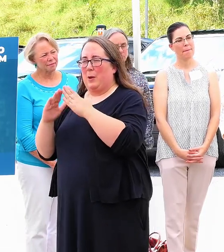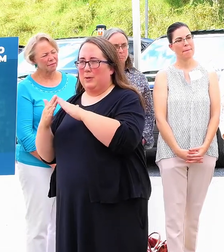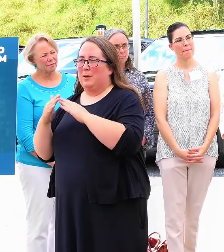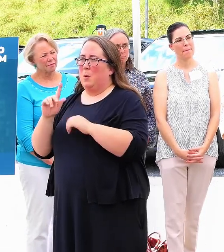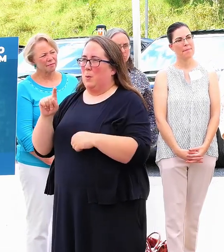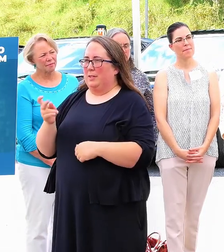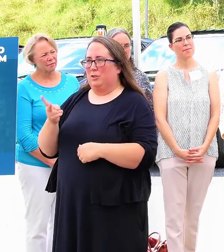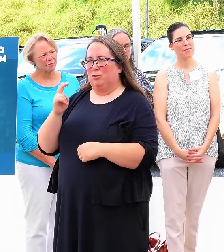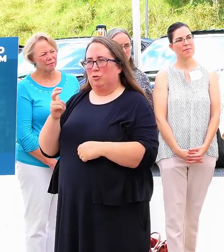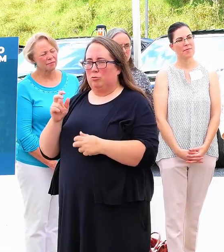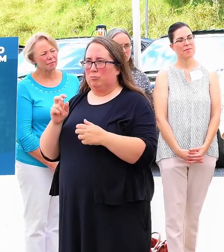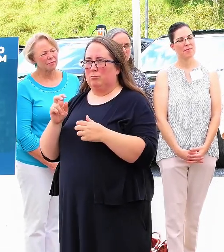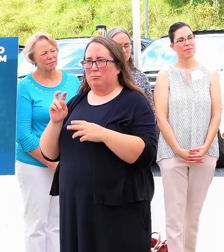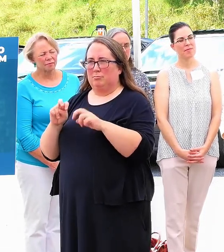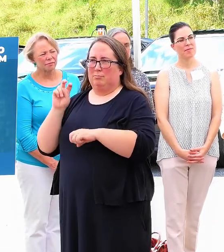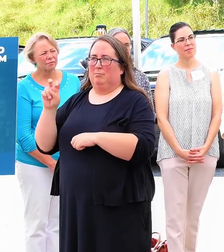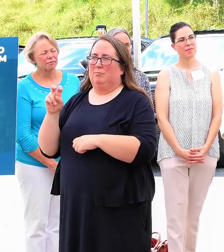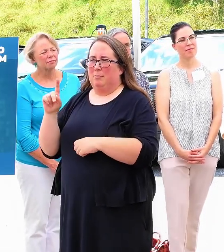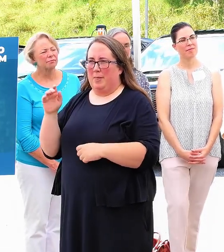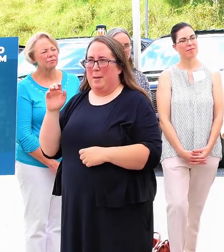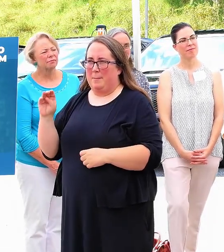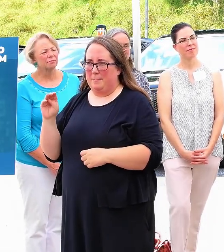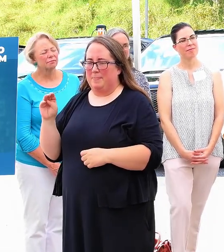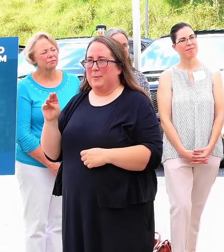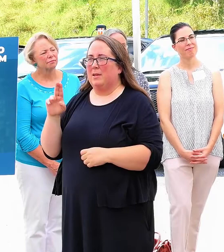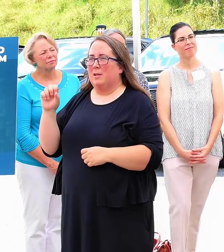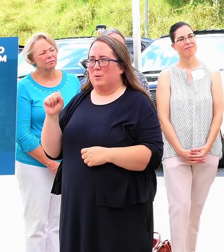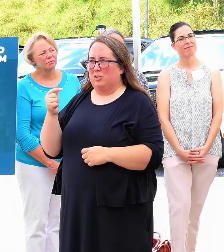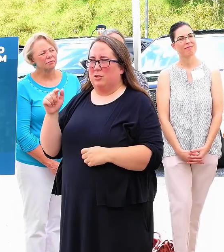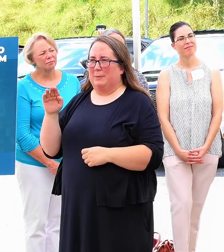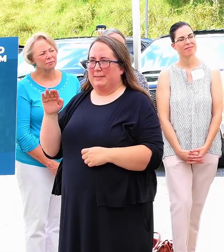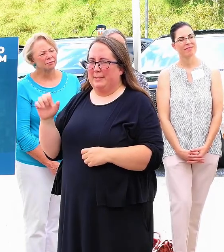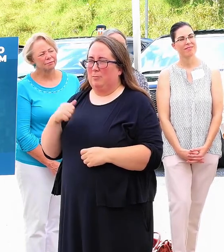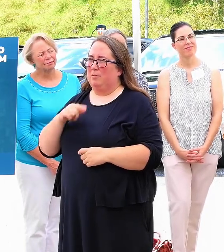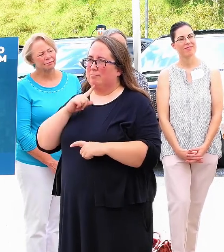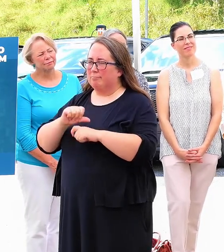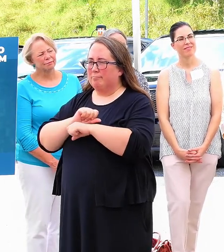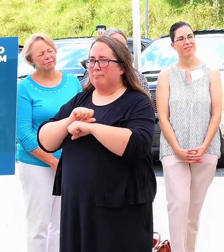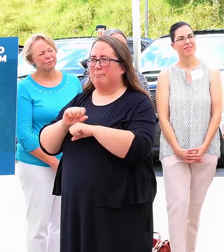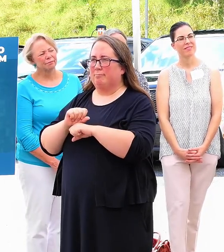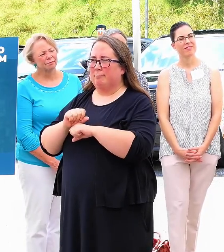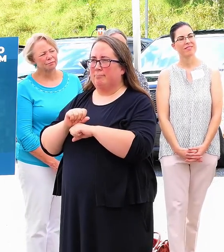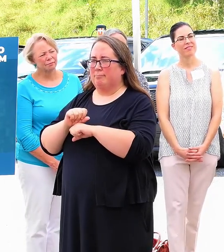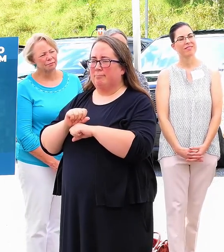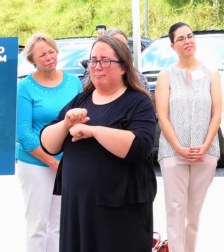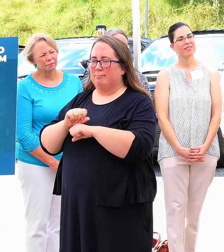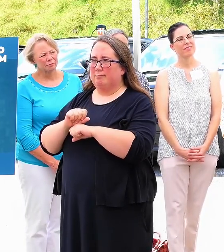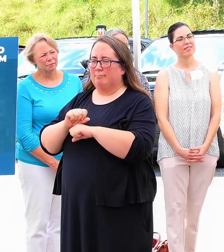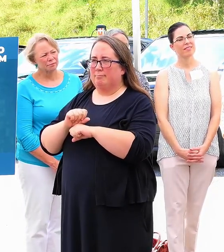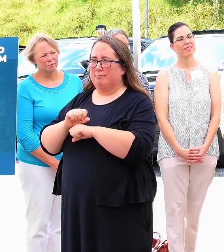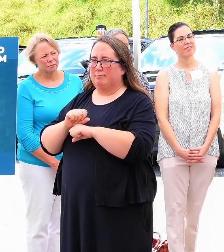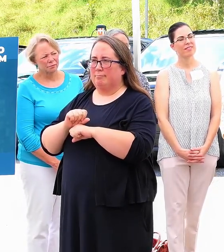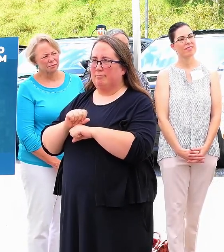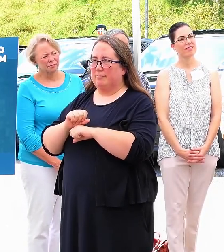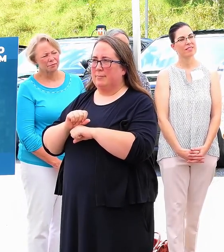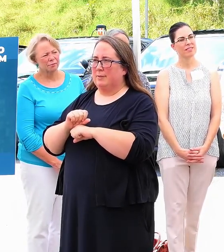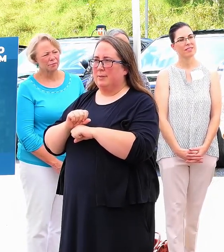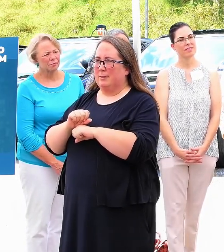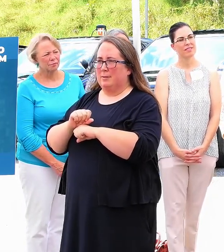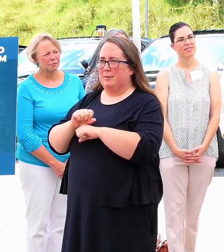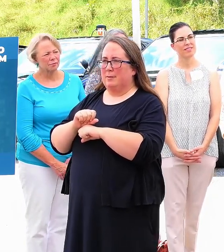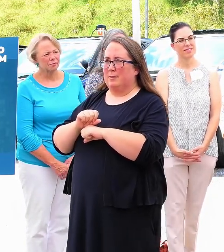only 2 that have achieved this level. And of course at USGBC, we are really, for want of a better word, we embrace